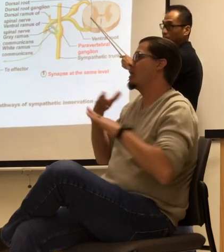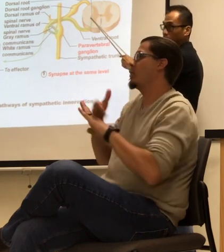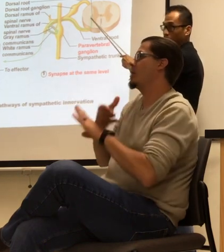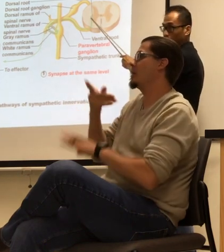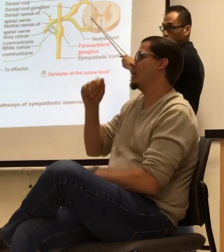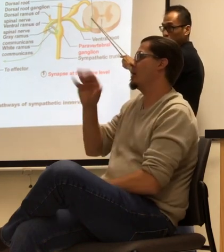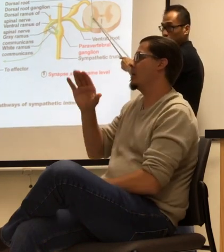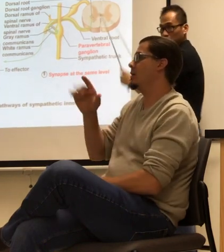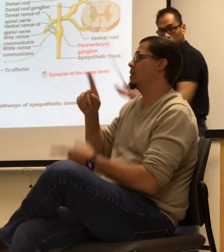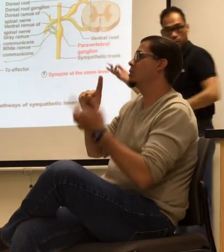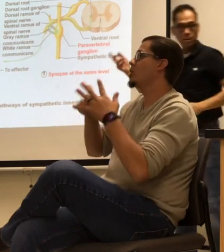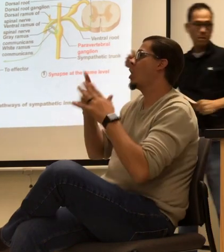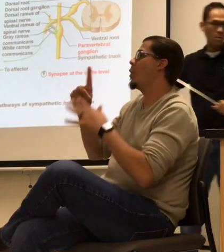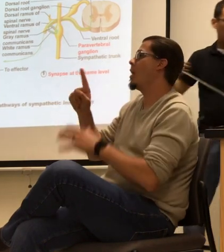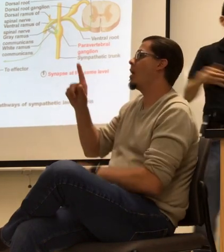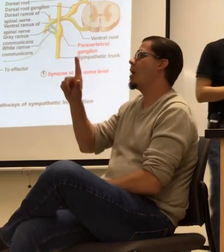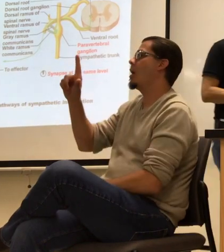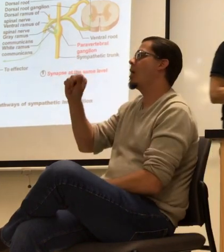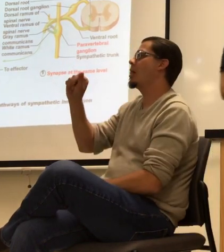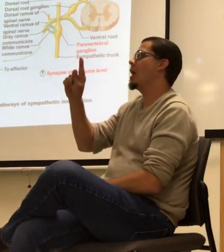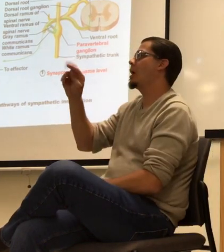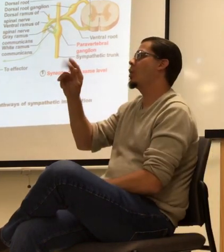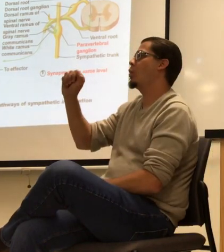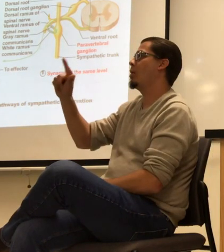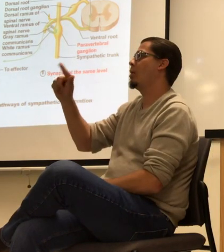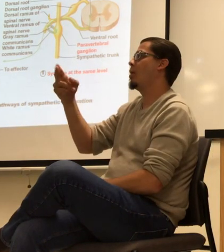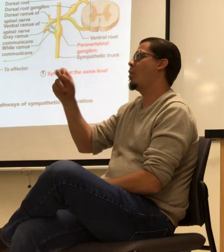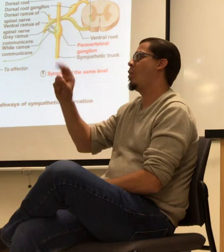starts in the lateral horn.